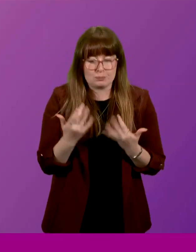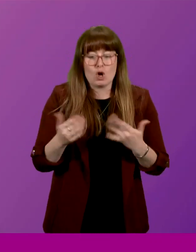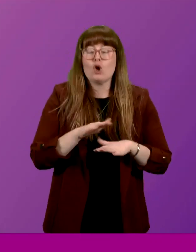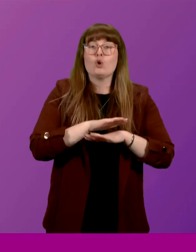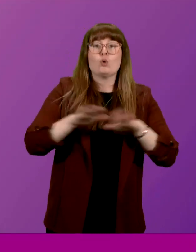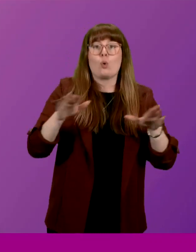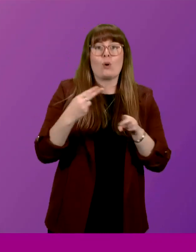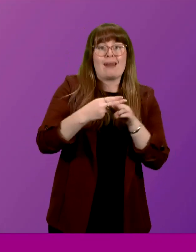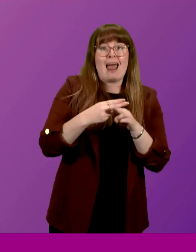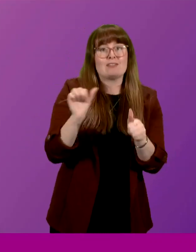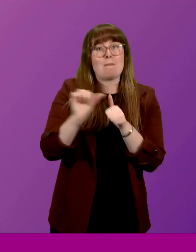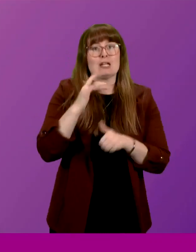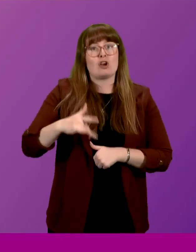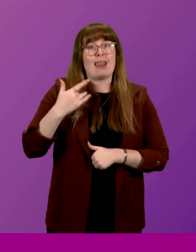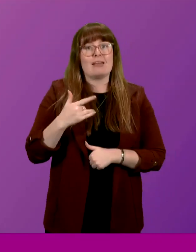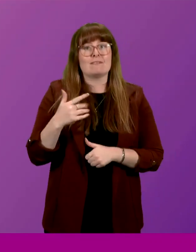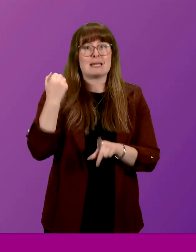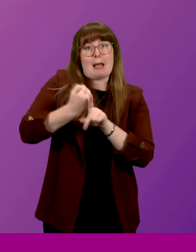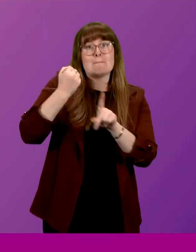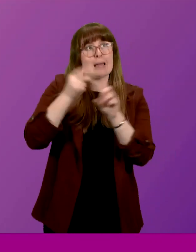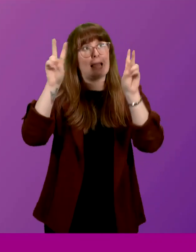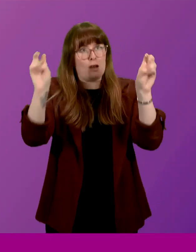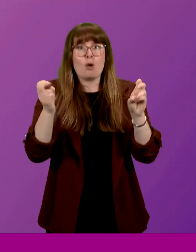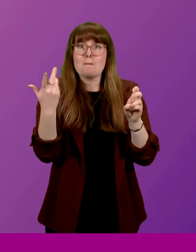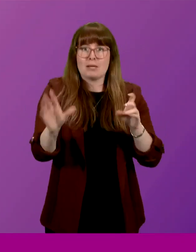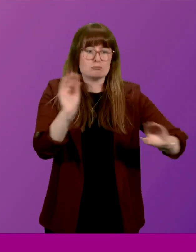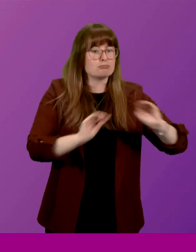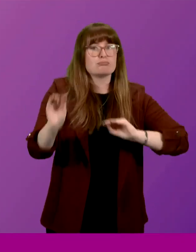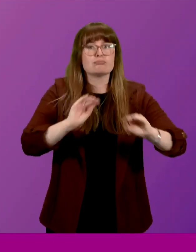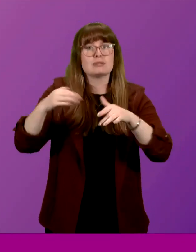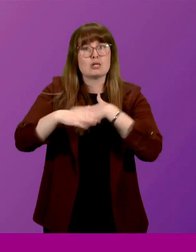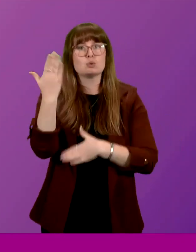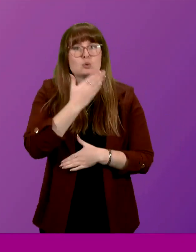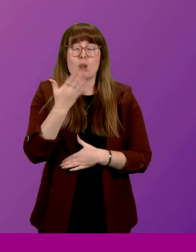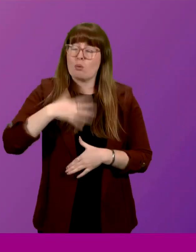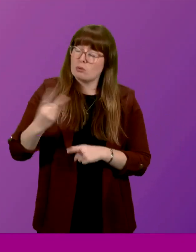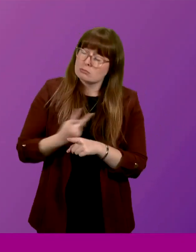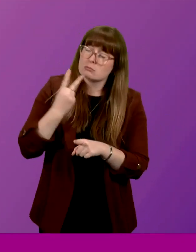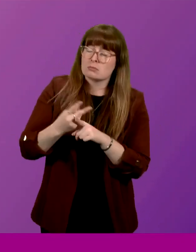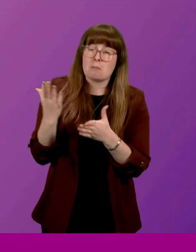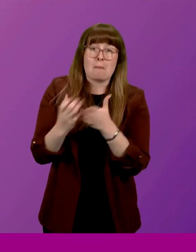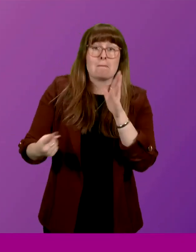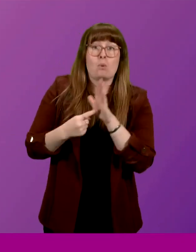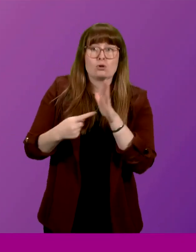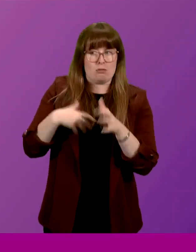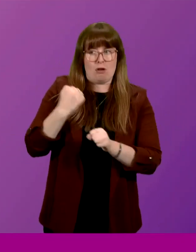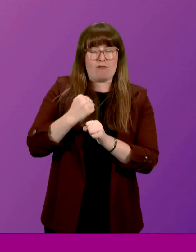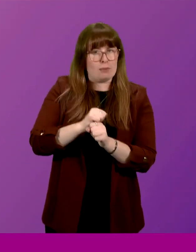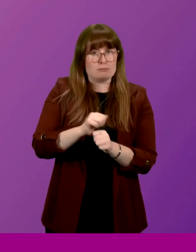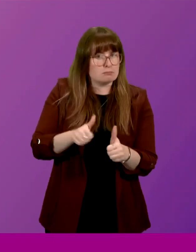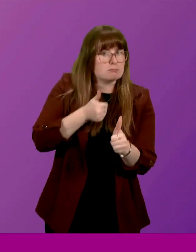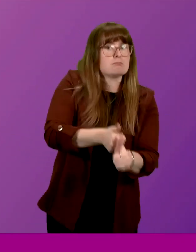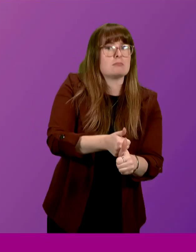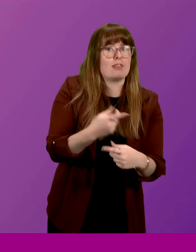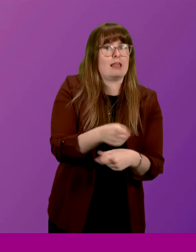Better Lives campaign are all shared in our schools, and I want to reinforce the importance the Government attaches to the education on